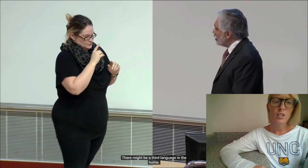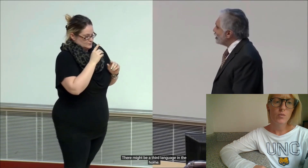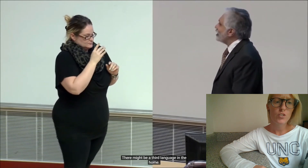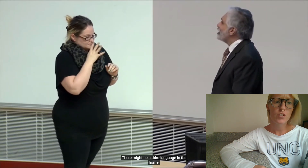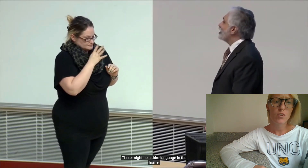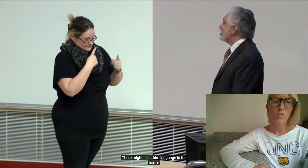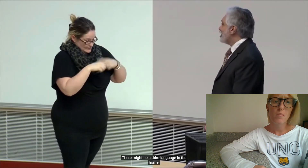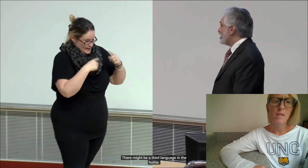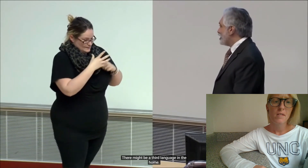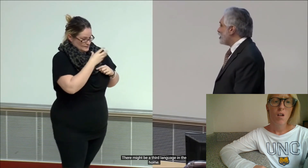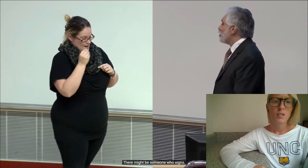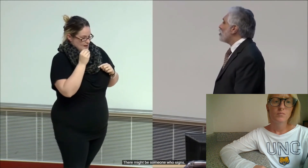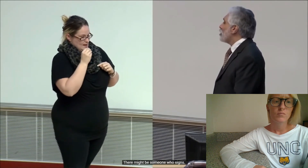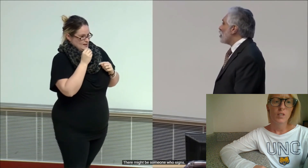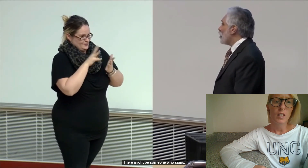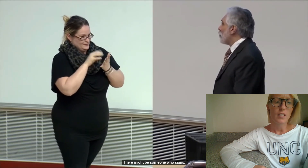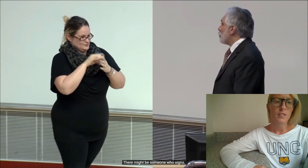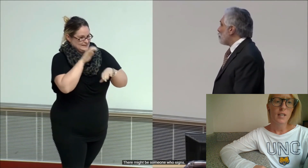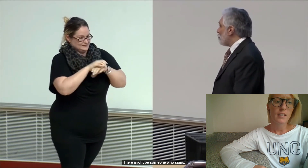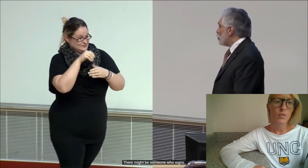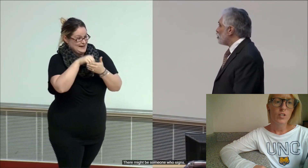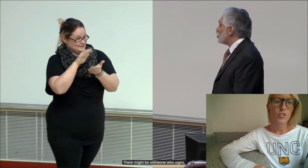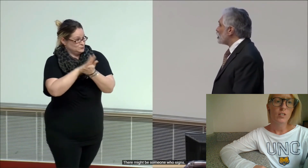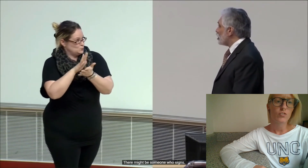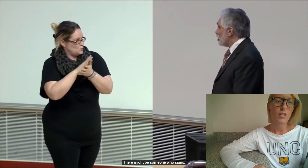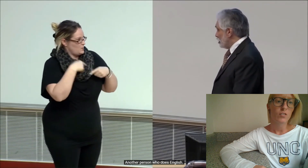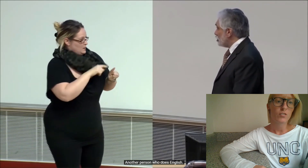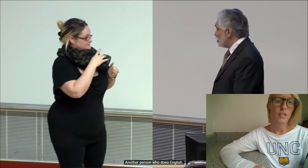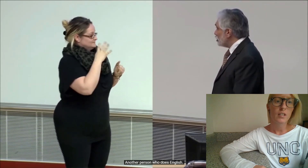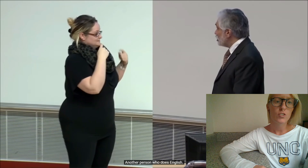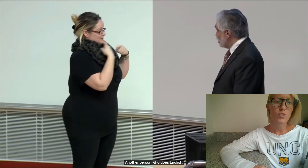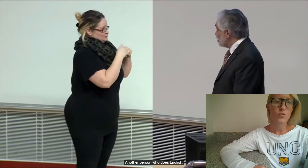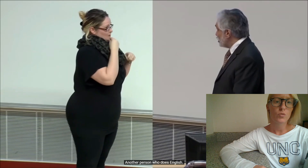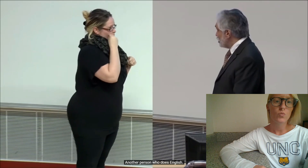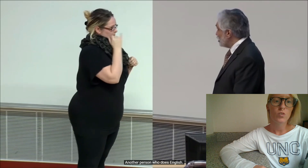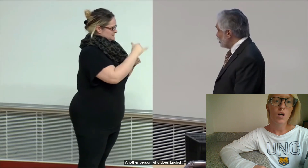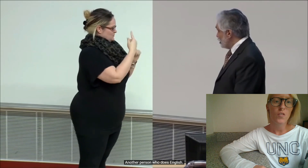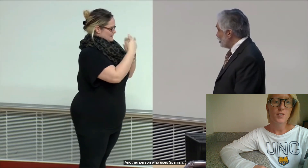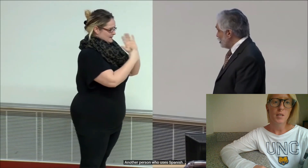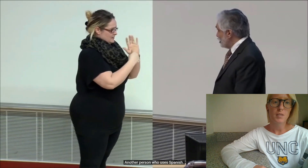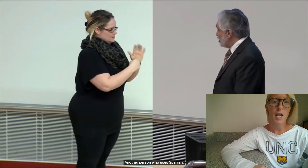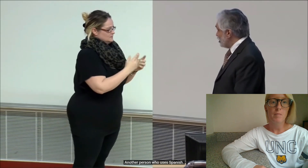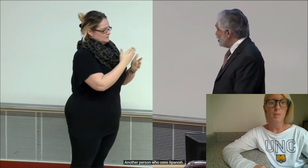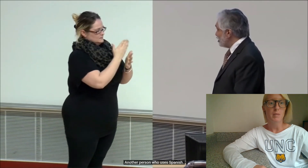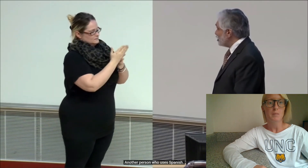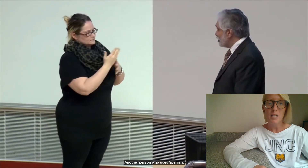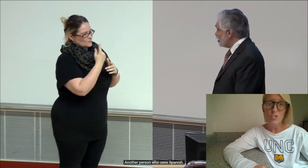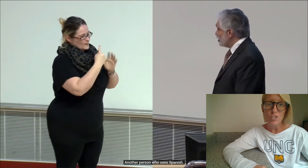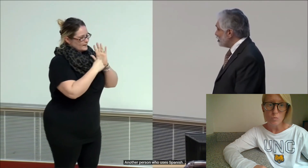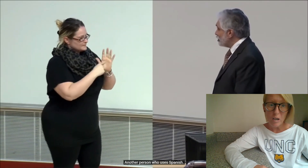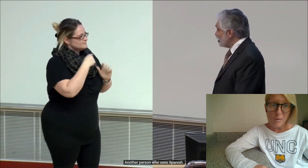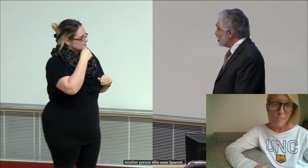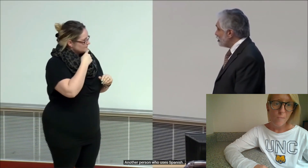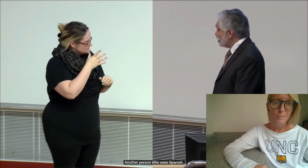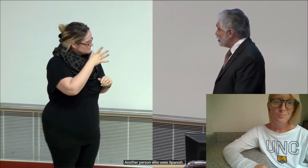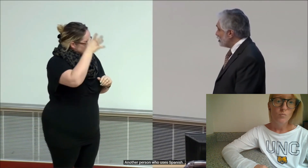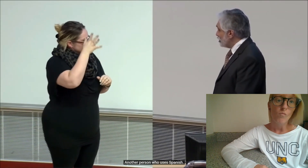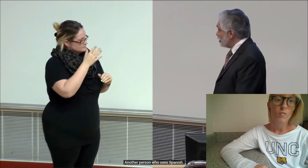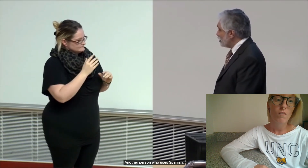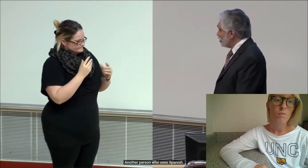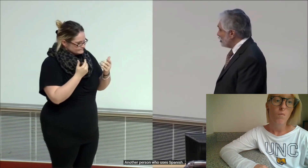there's home. a third language in their home. There might be someone who signs, another person who does English, another person who uses